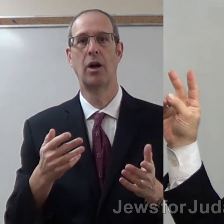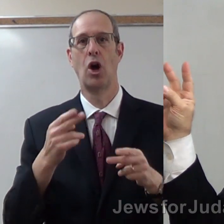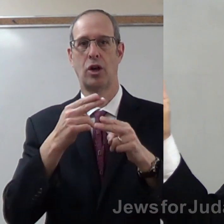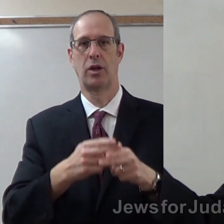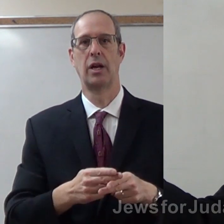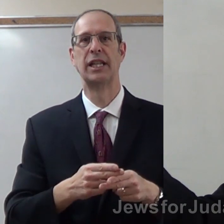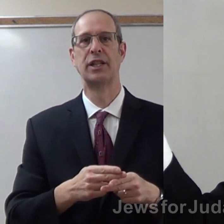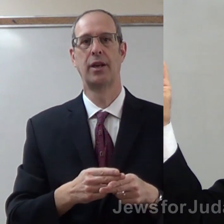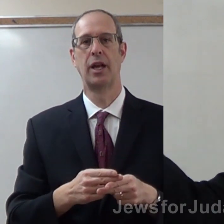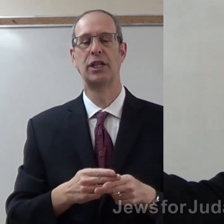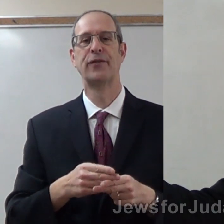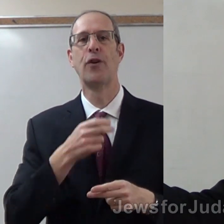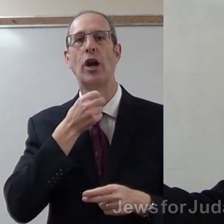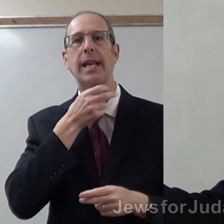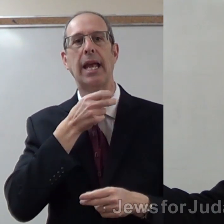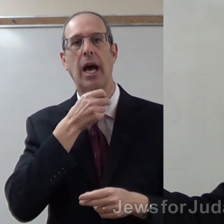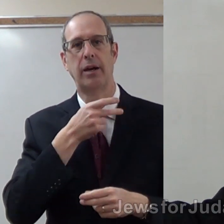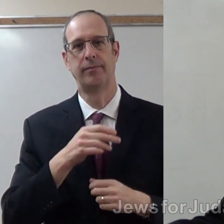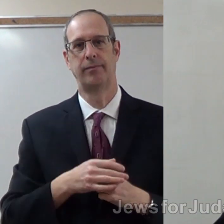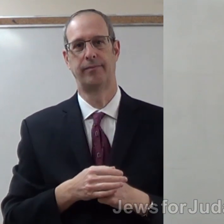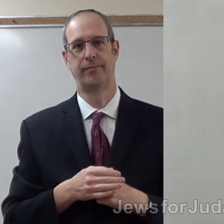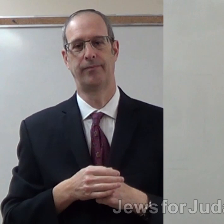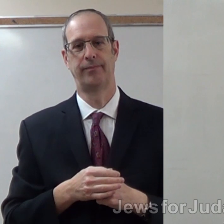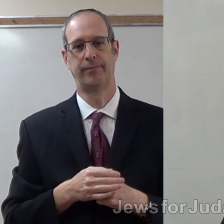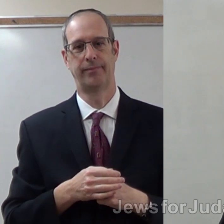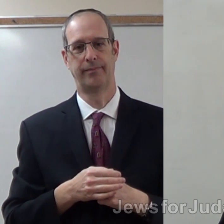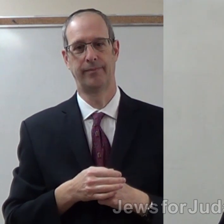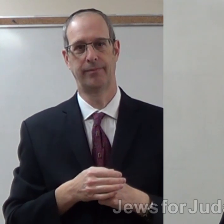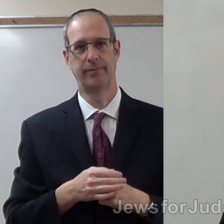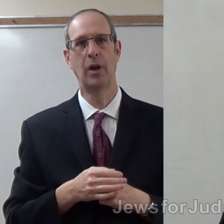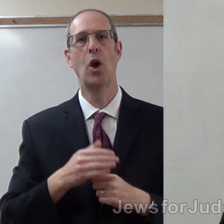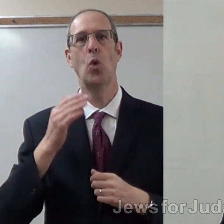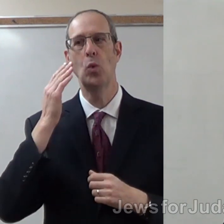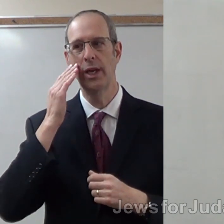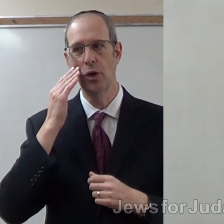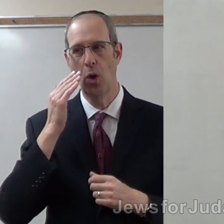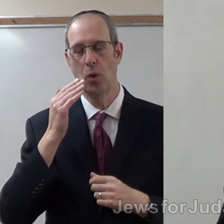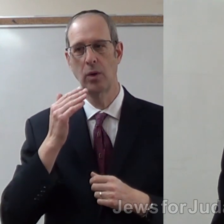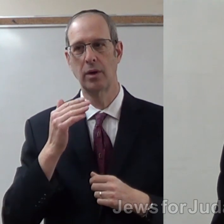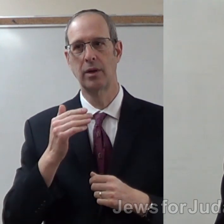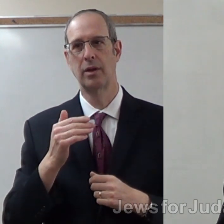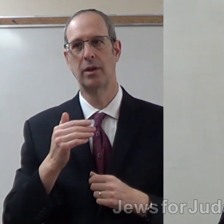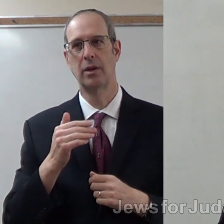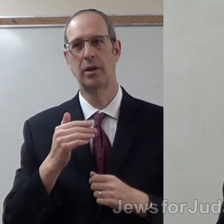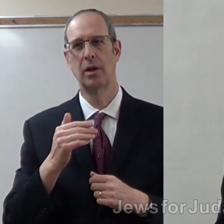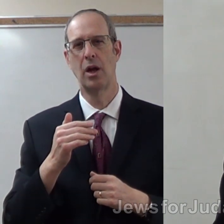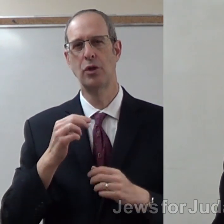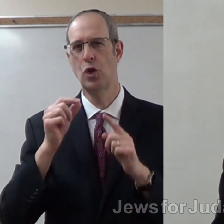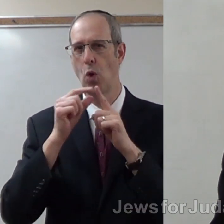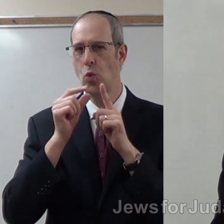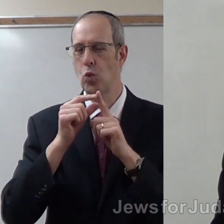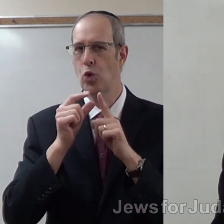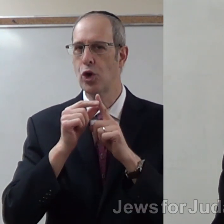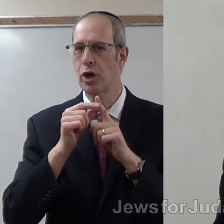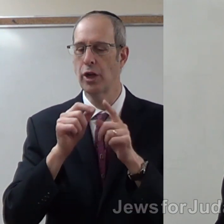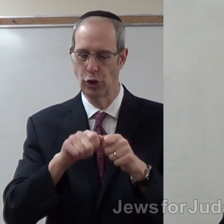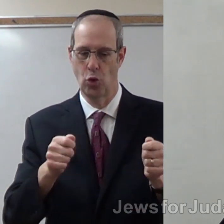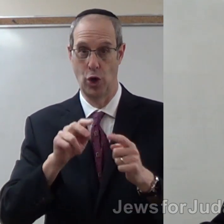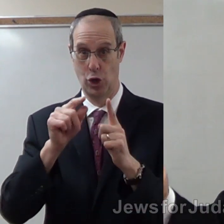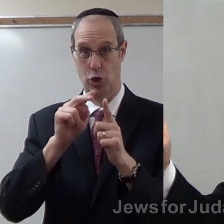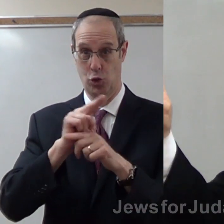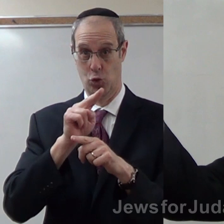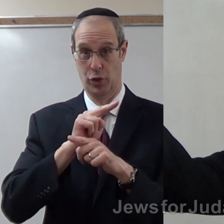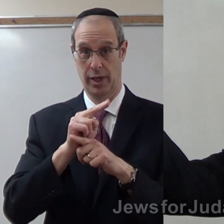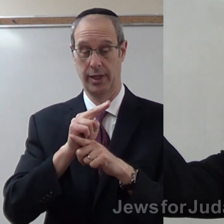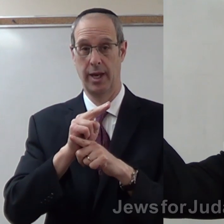of Tzfardea of frogs. But we know that the word that the Torah uses